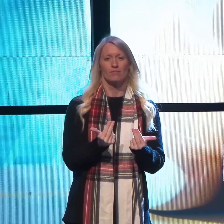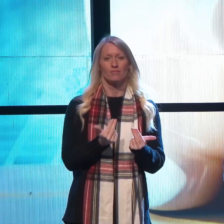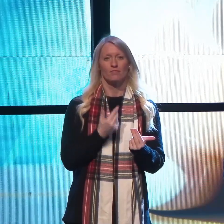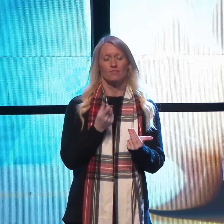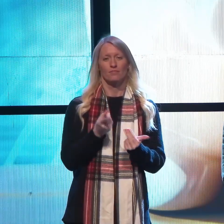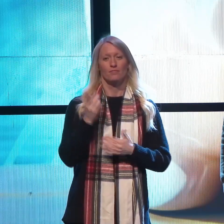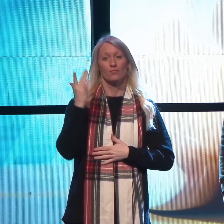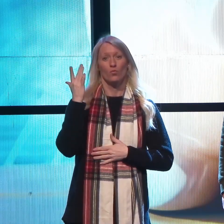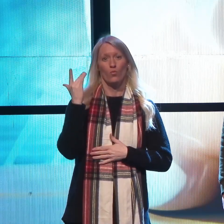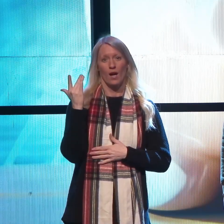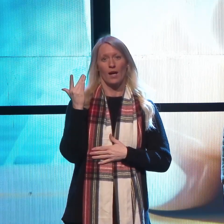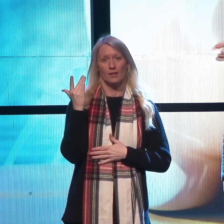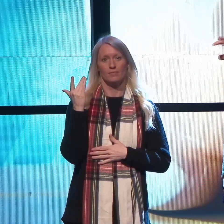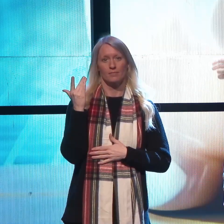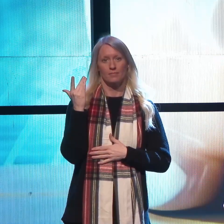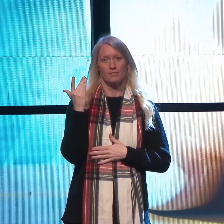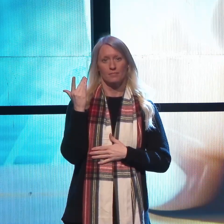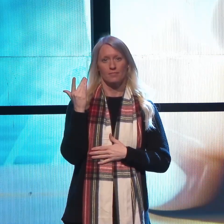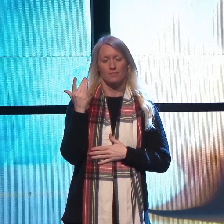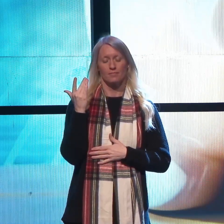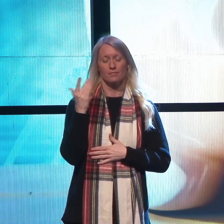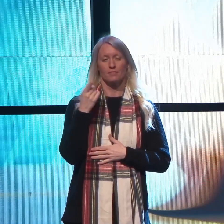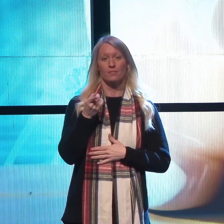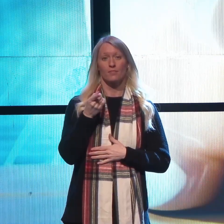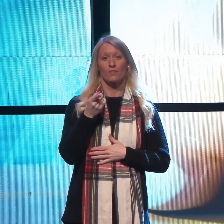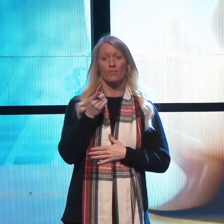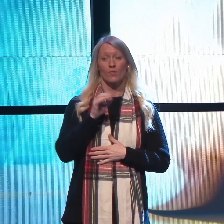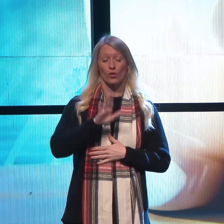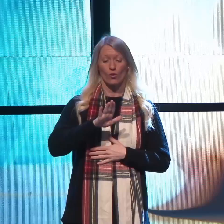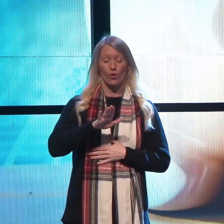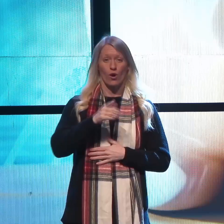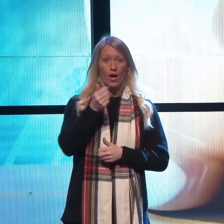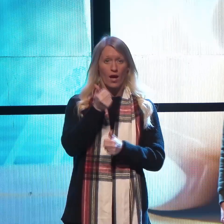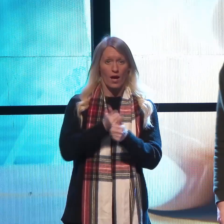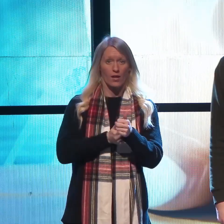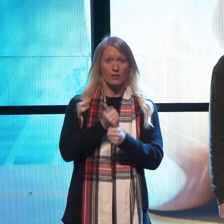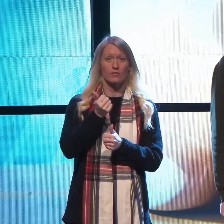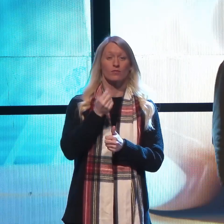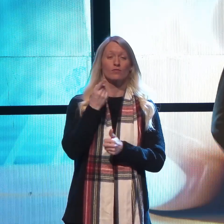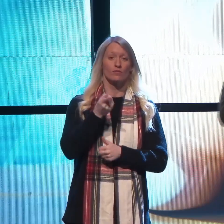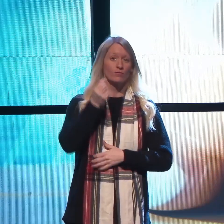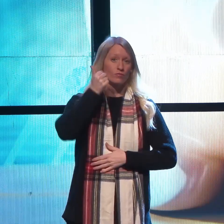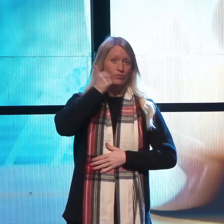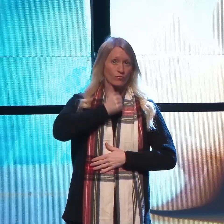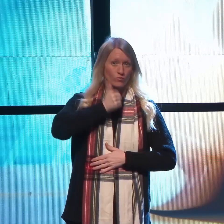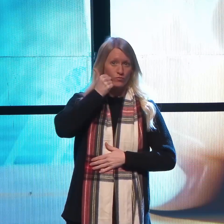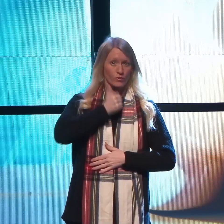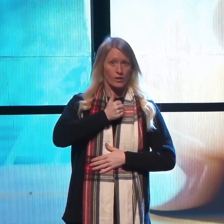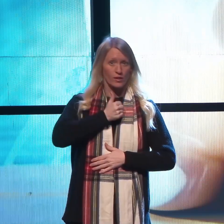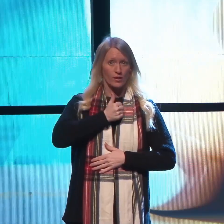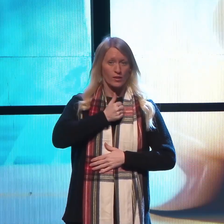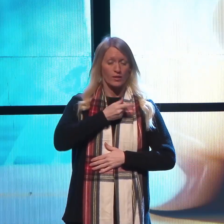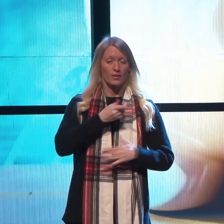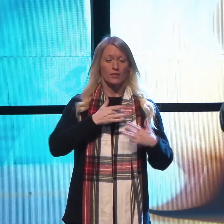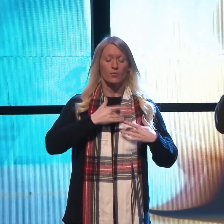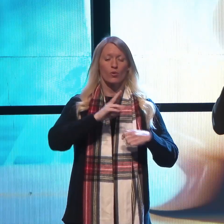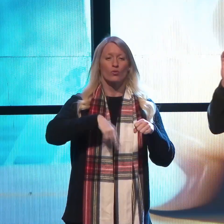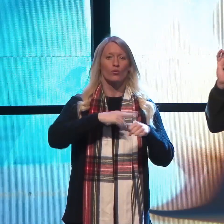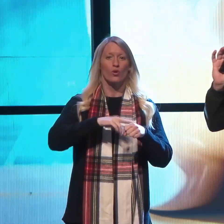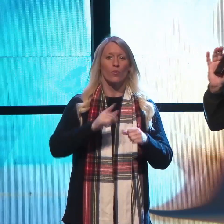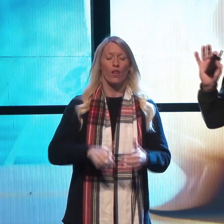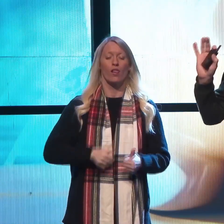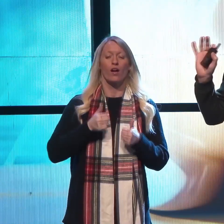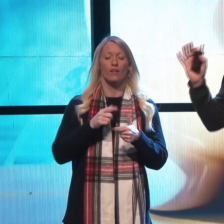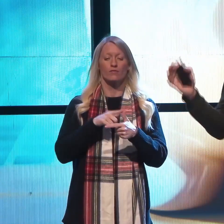why. And so in your everyday normal life, right, when you leave here, 3 things that you can do that can